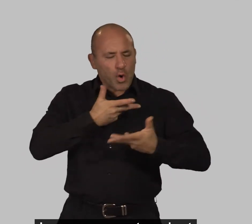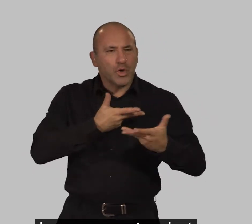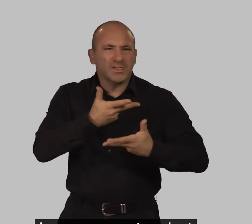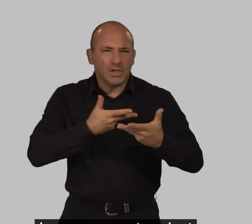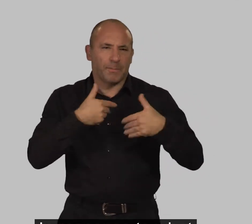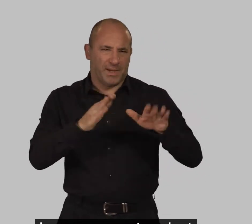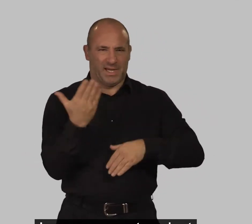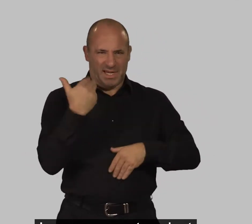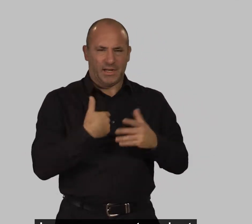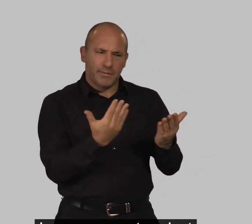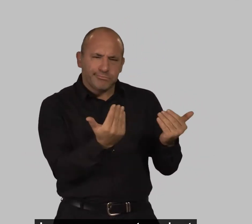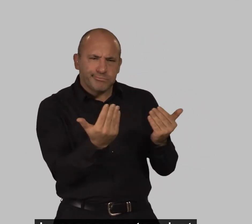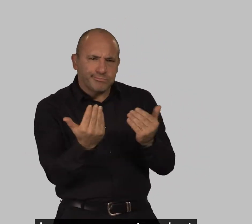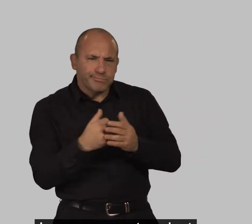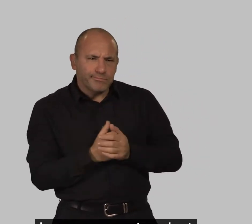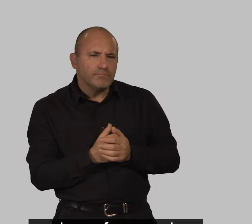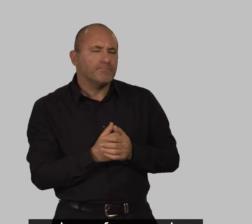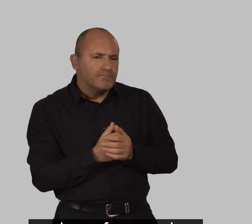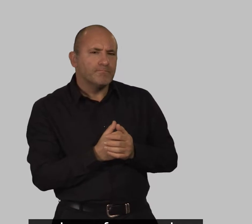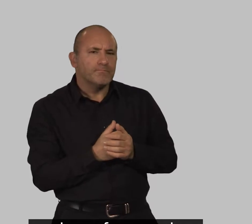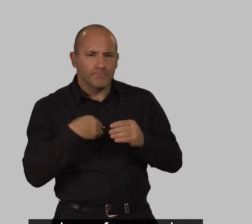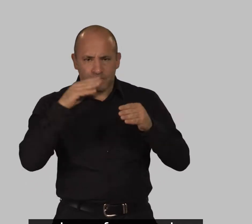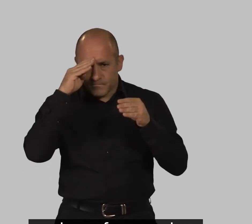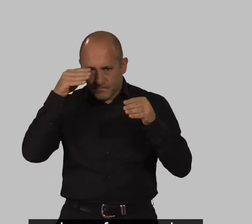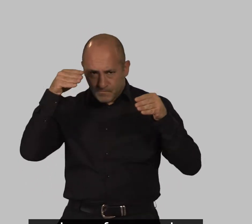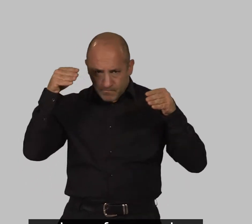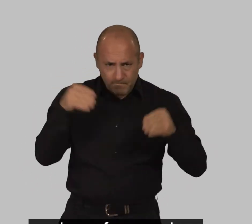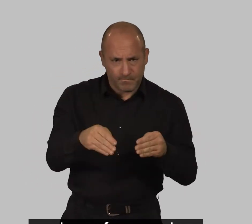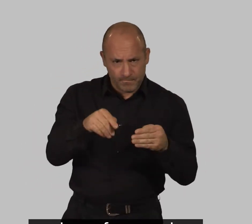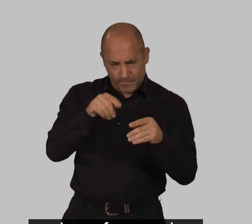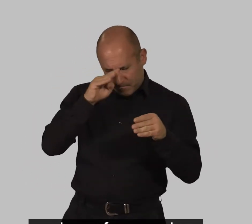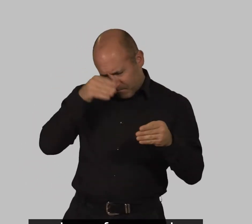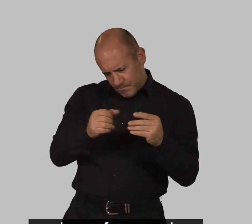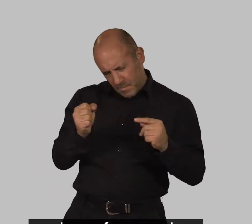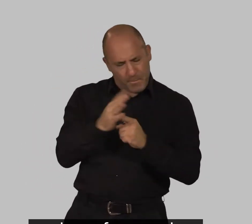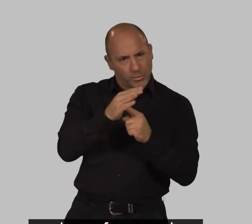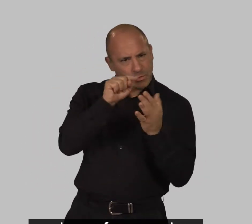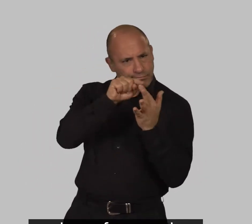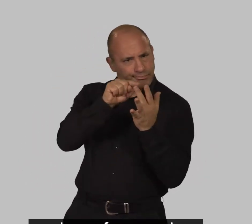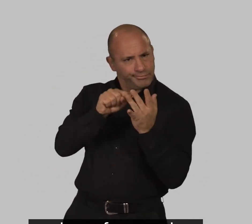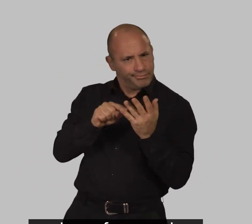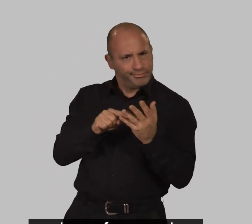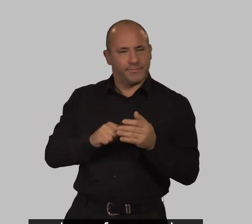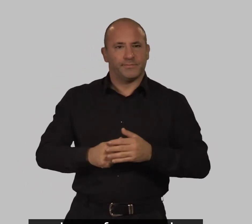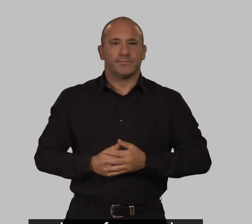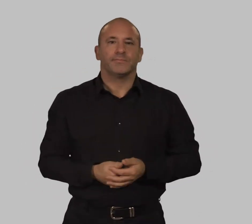In response to what we heard in the consultation, we have focused on our key areas of